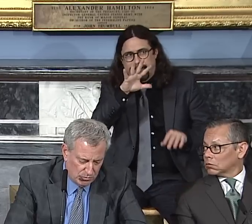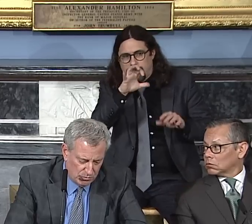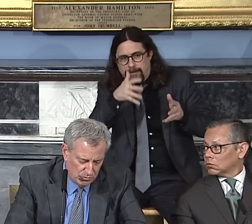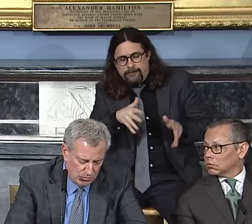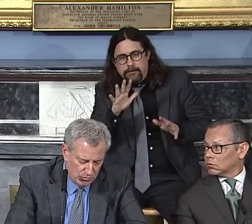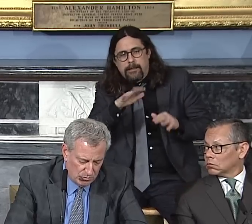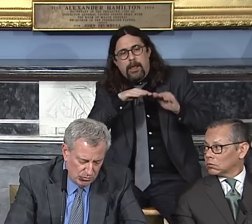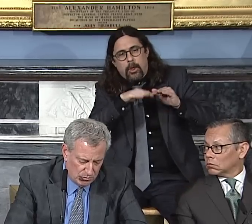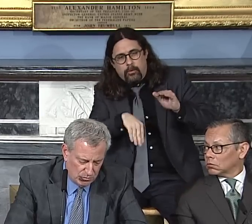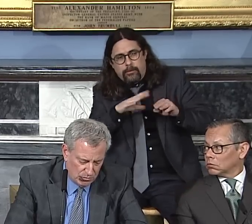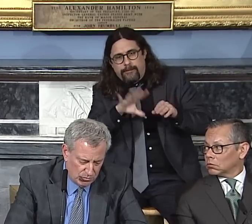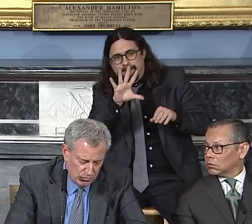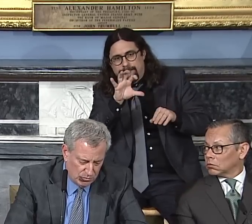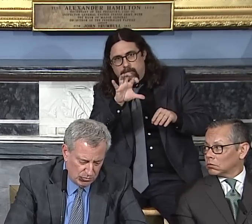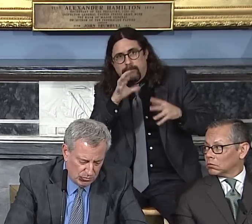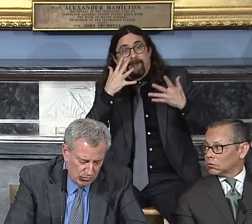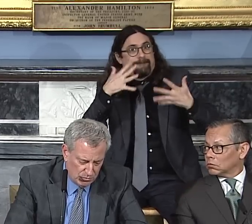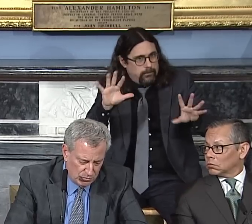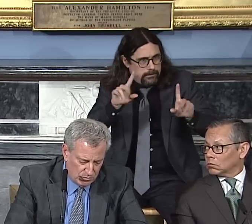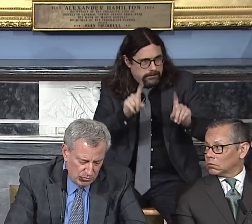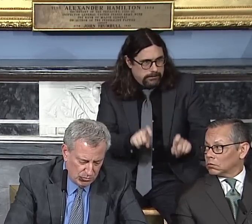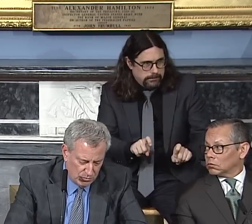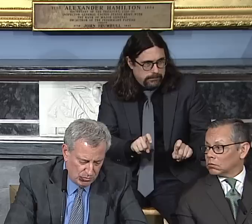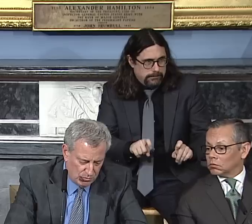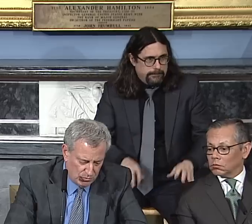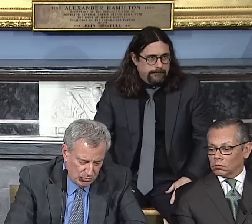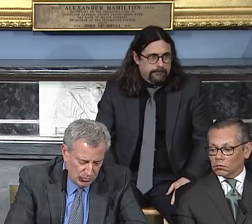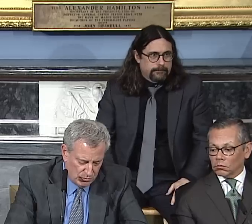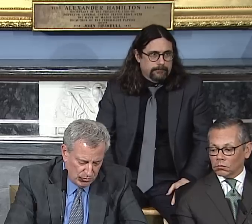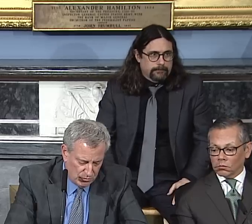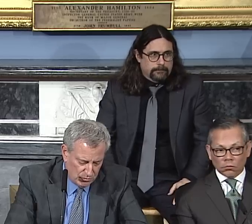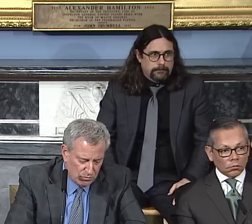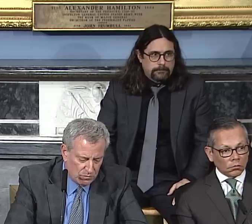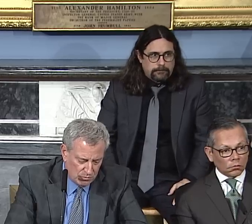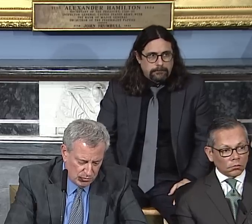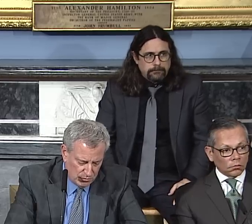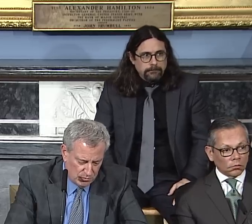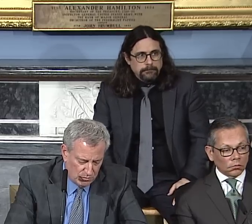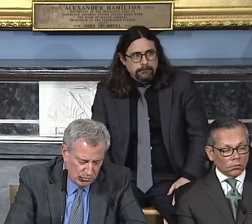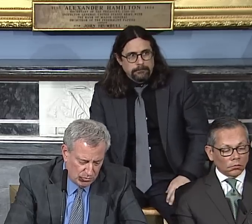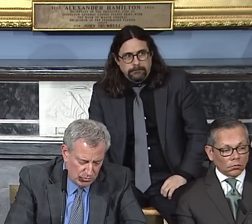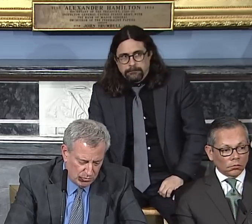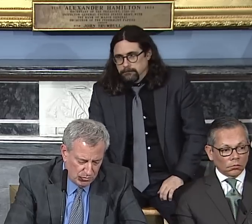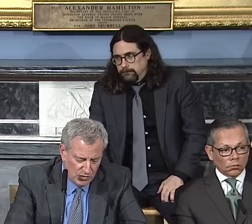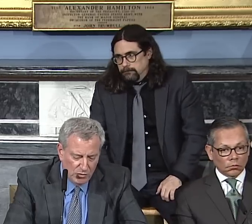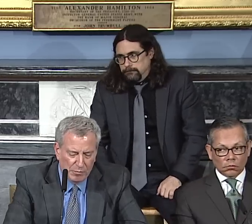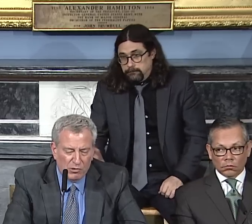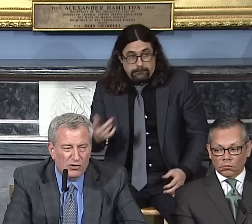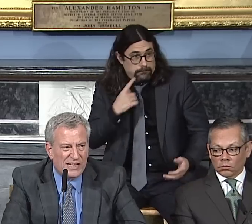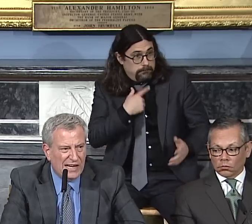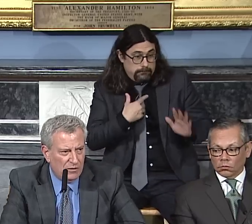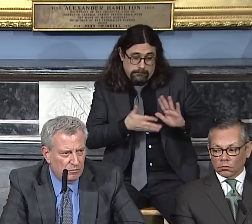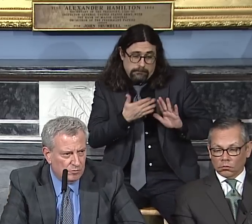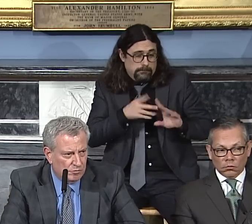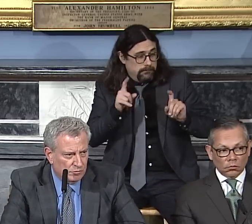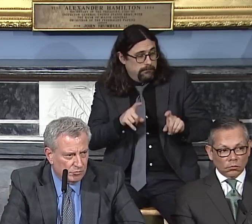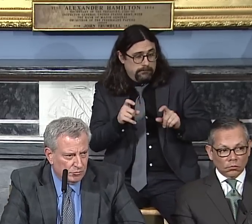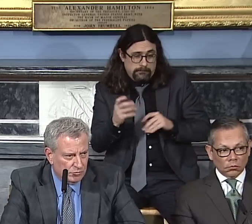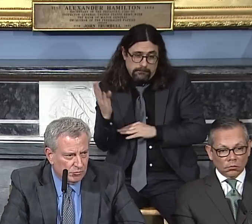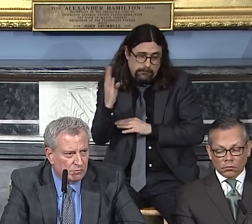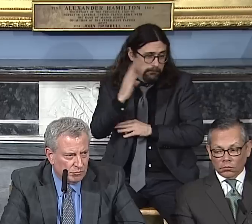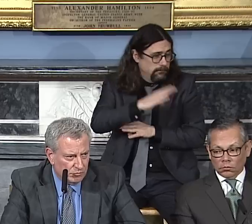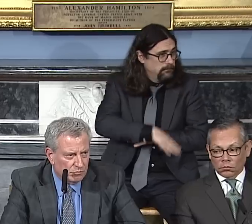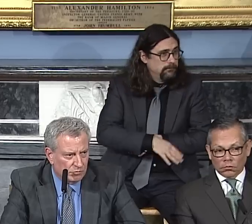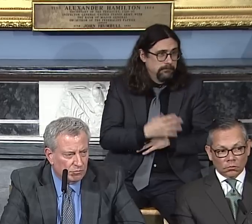So we're running tests all day, so I don't have the latest figure. I'm sorry, your capacity. You mean per day?